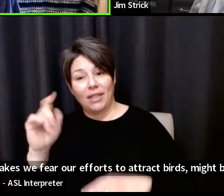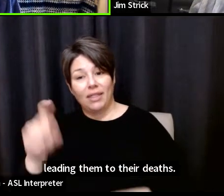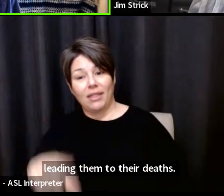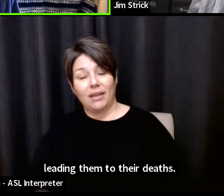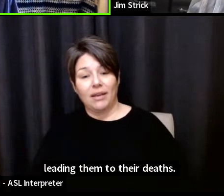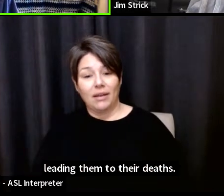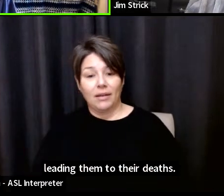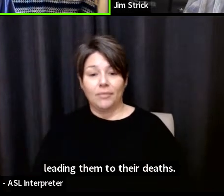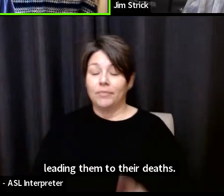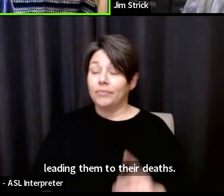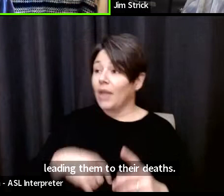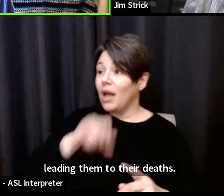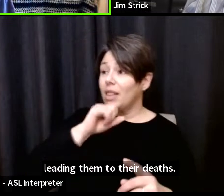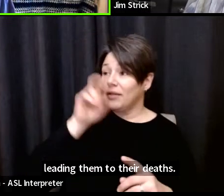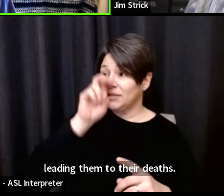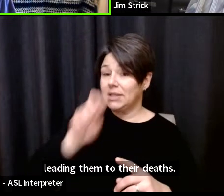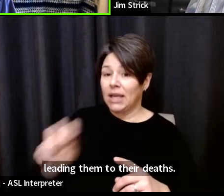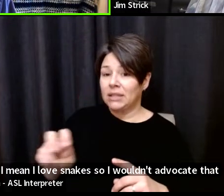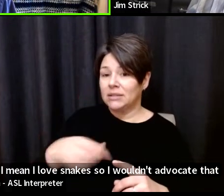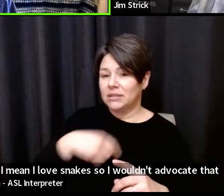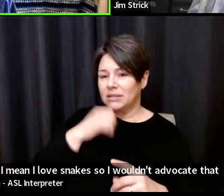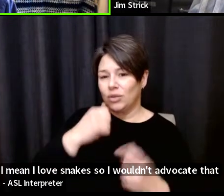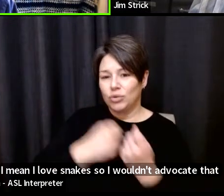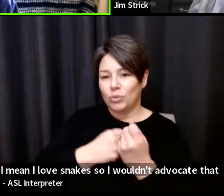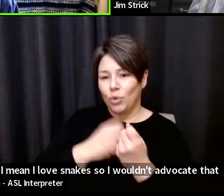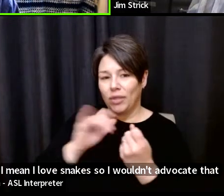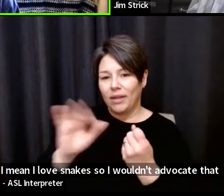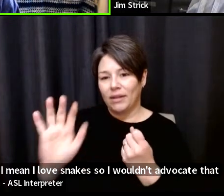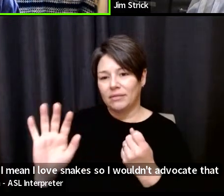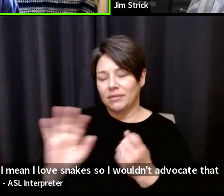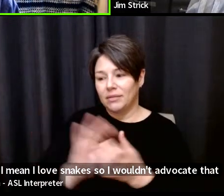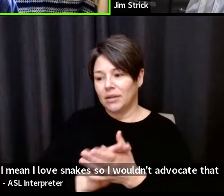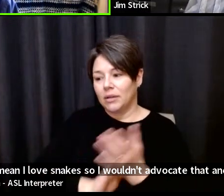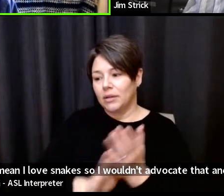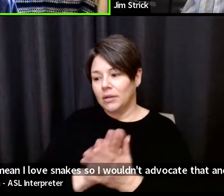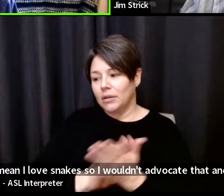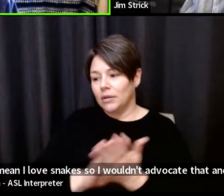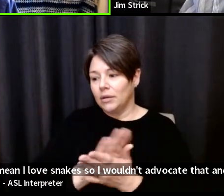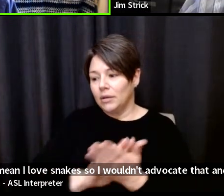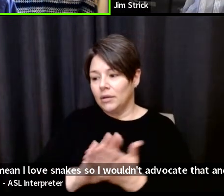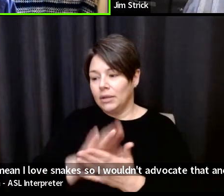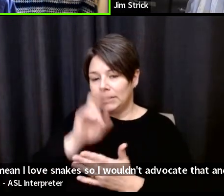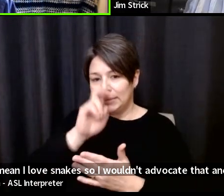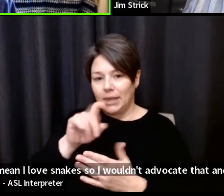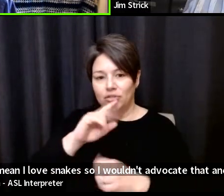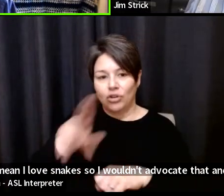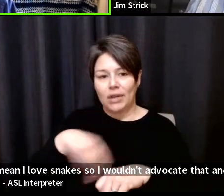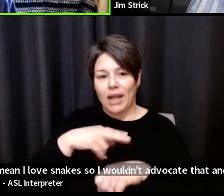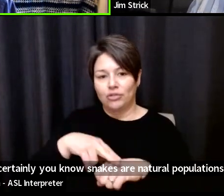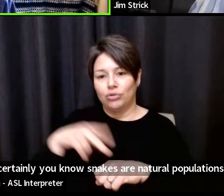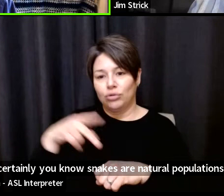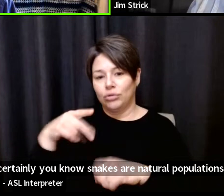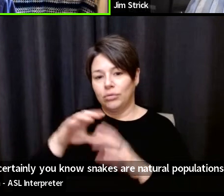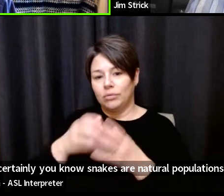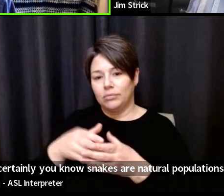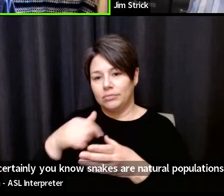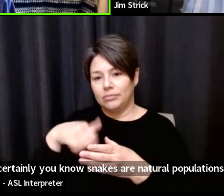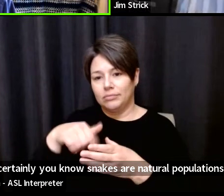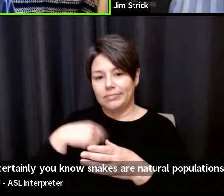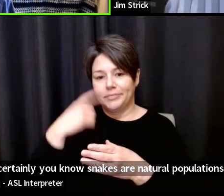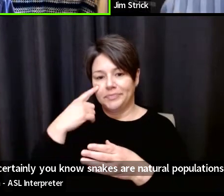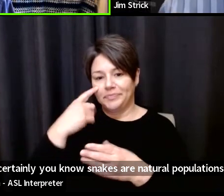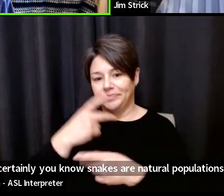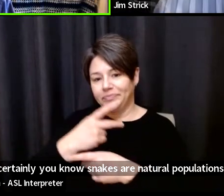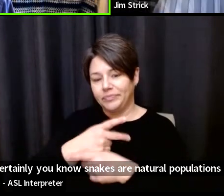I mean, I love snakes, so I wouldn't advocate that. And certainly, snakes are natural populations. I think that,